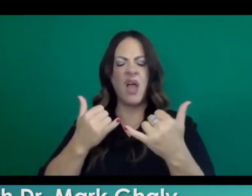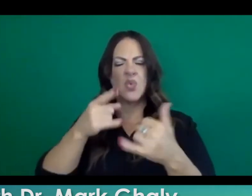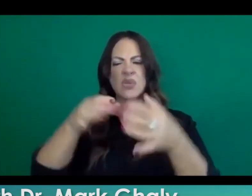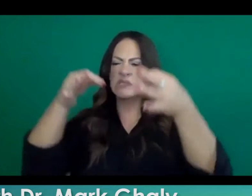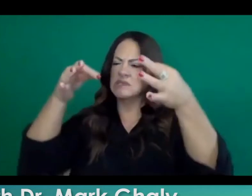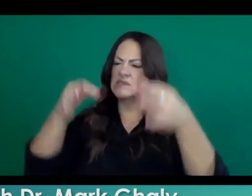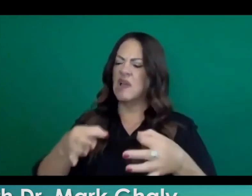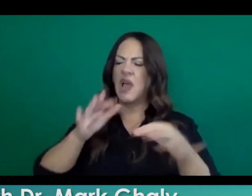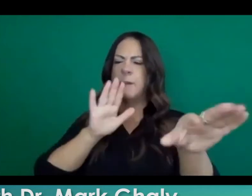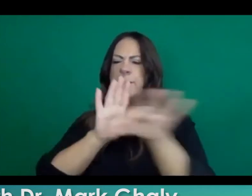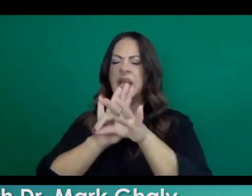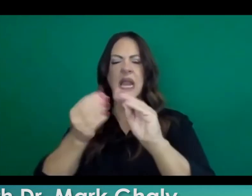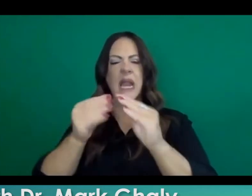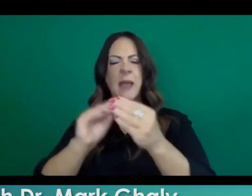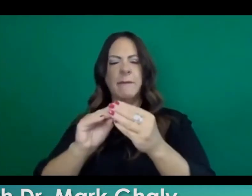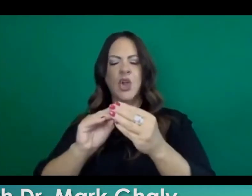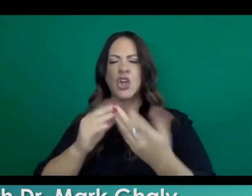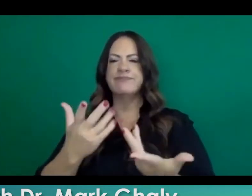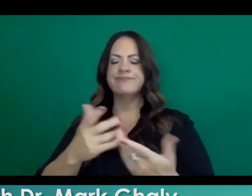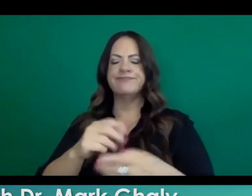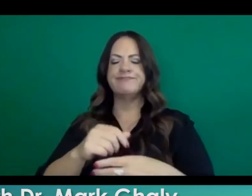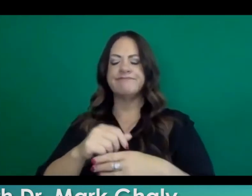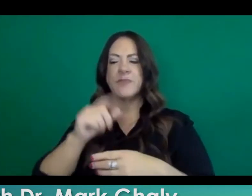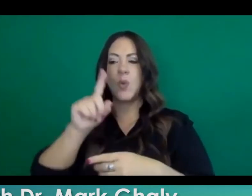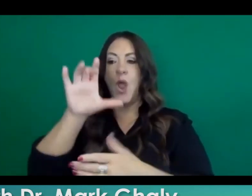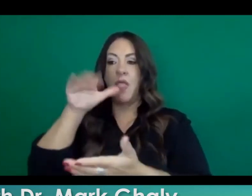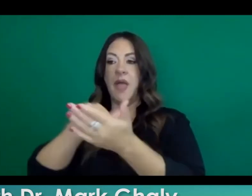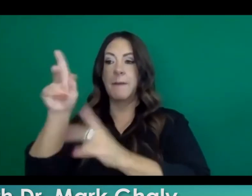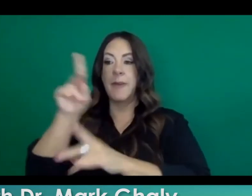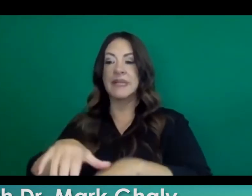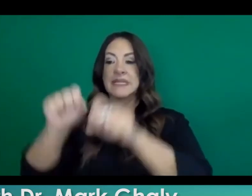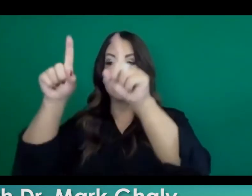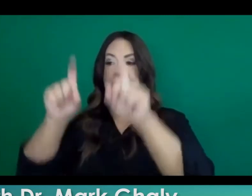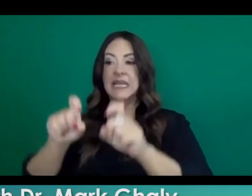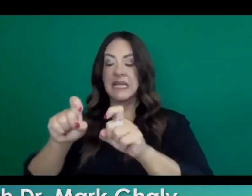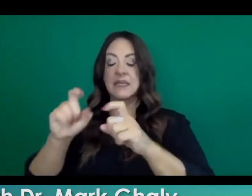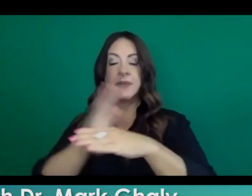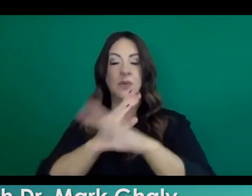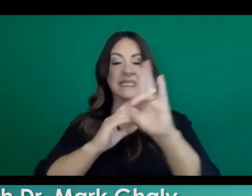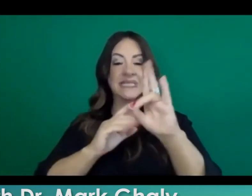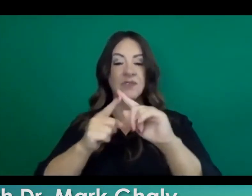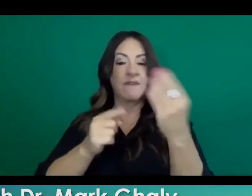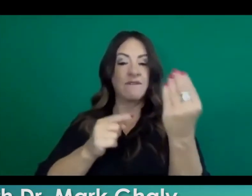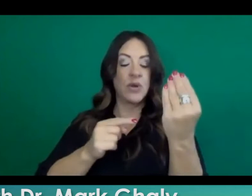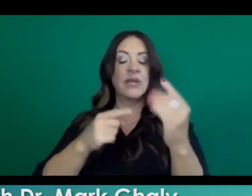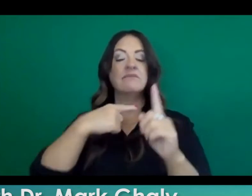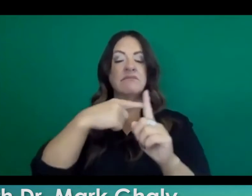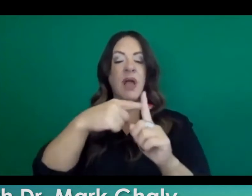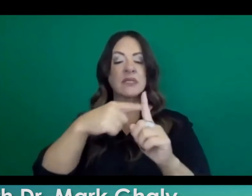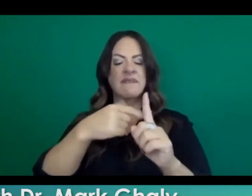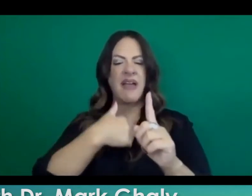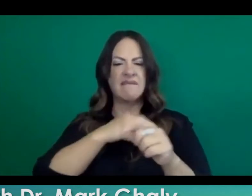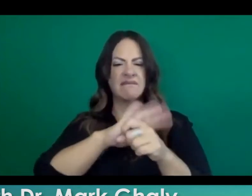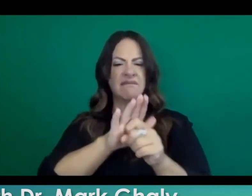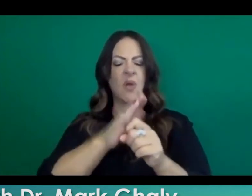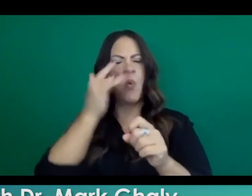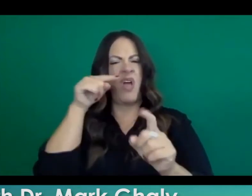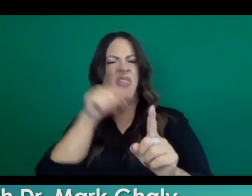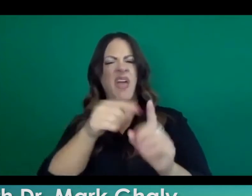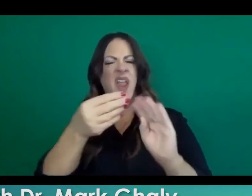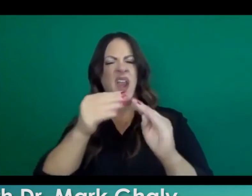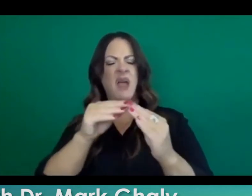100,000 to be in the red tier and not 5 to 7 or 3 to 7? Why positivity rates and not hospitalizations? Or is that based